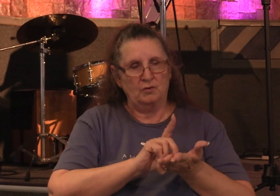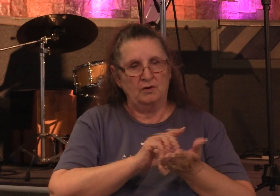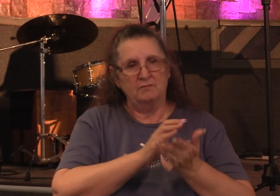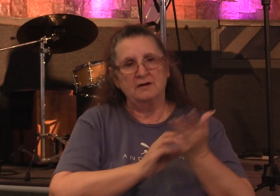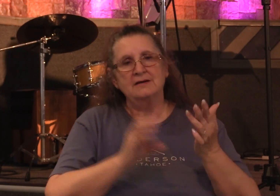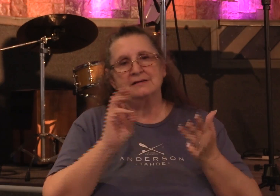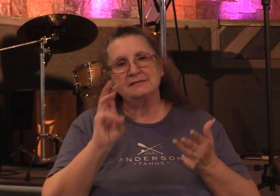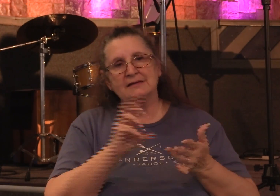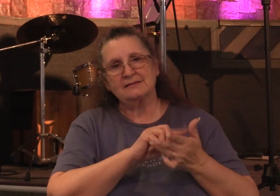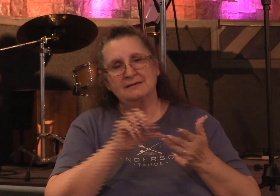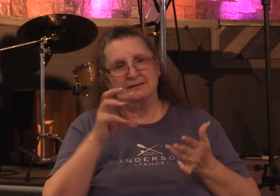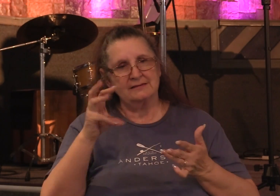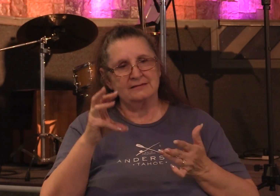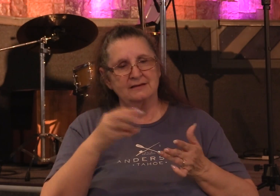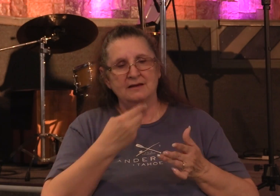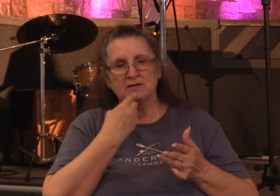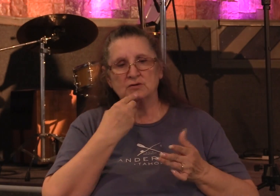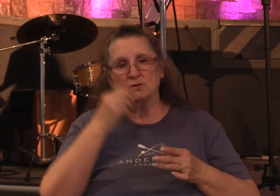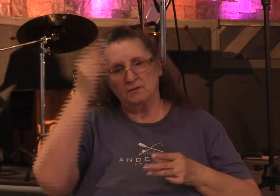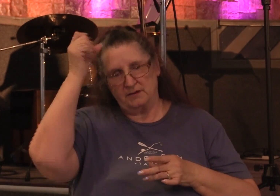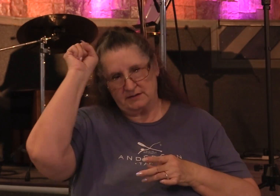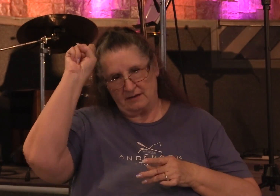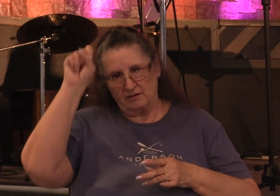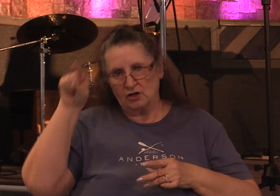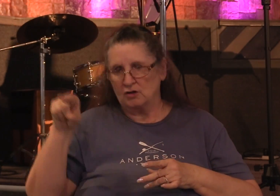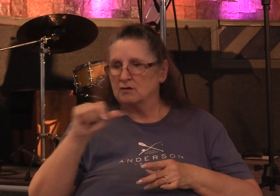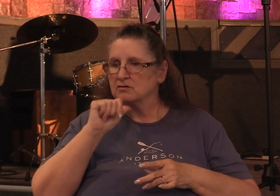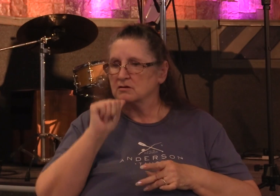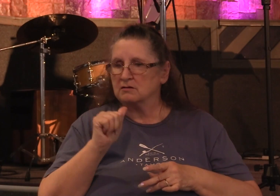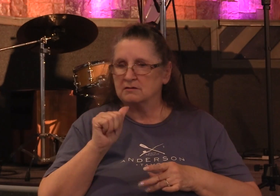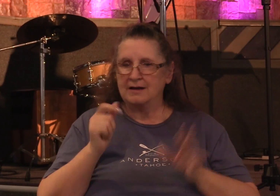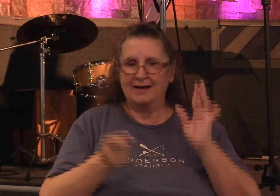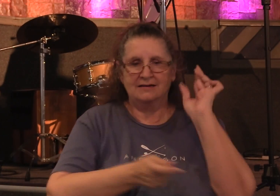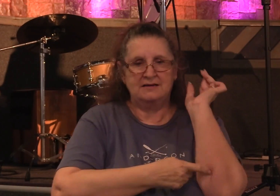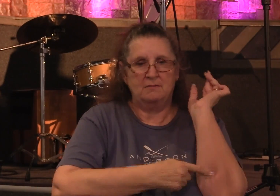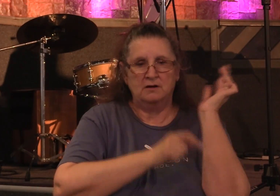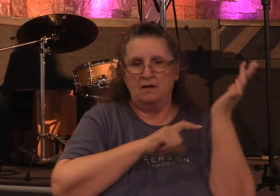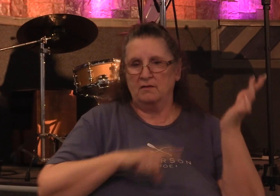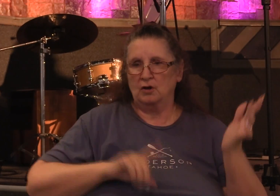and he told the devil you shall not tempt the Lord your God